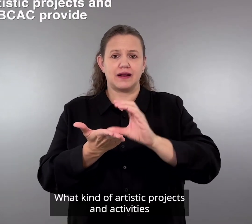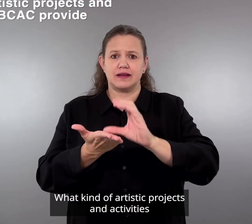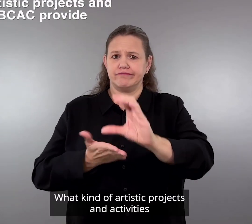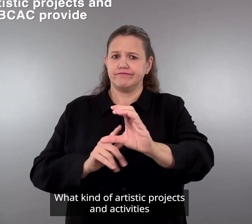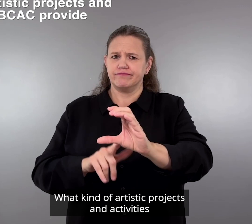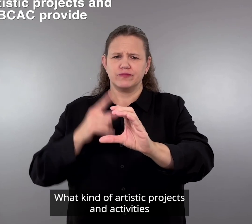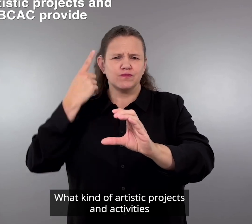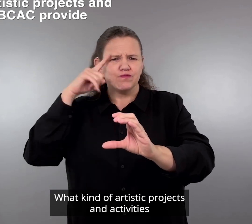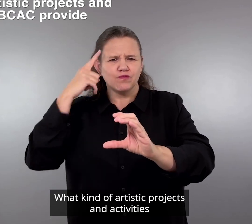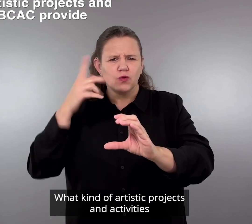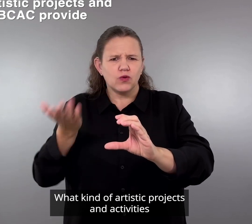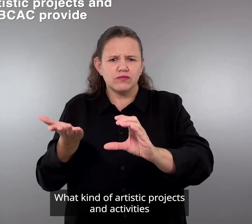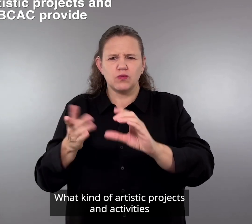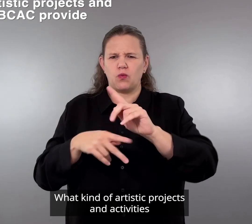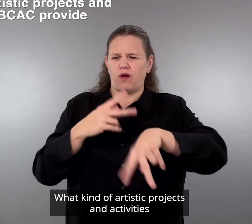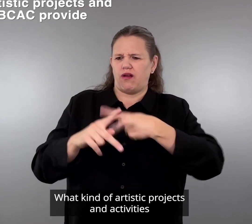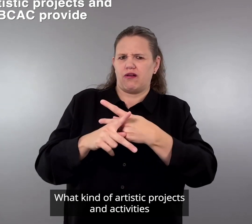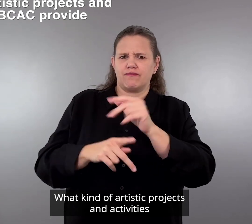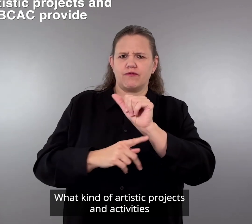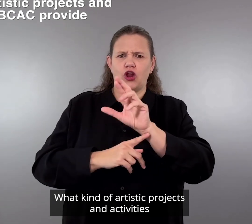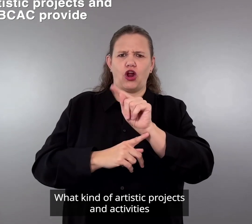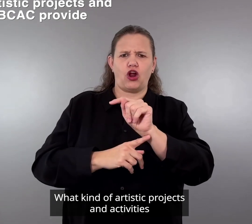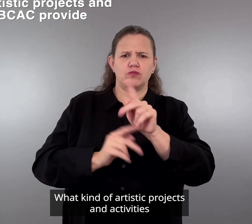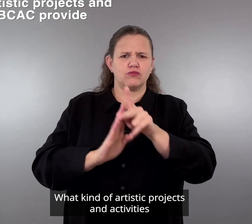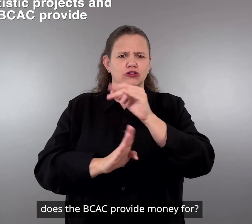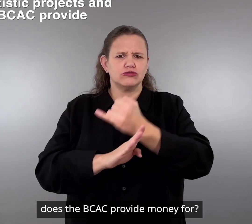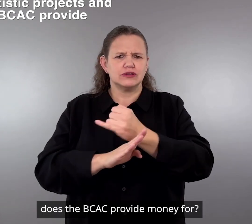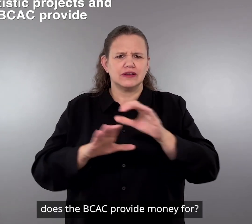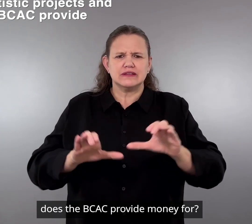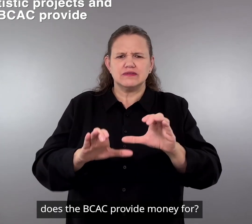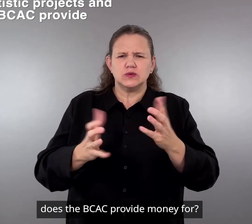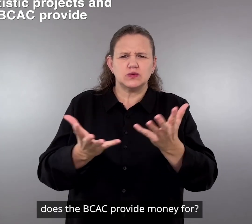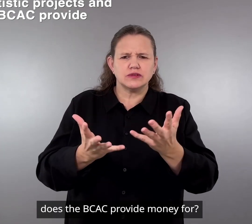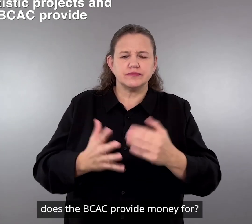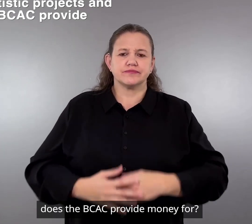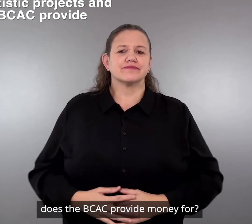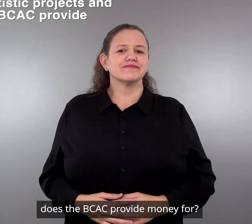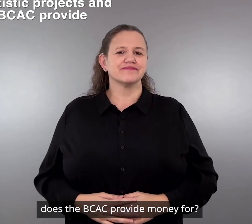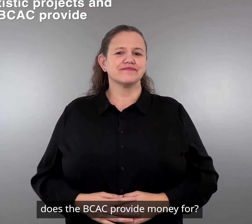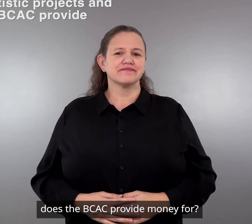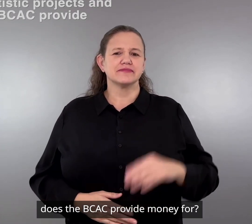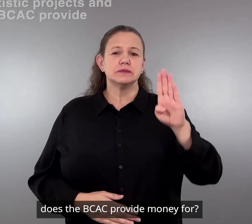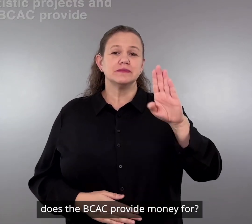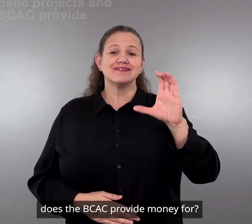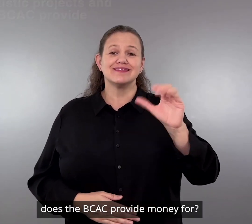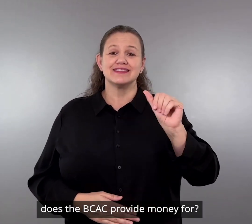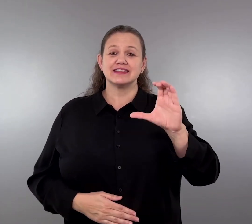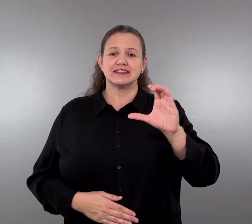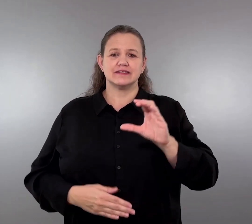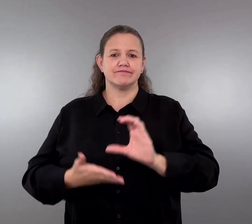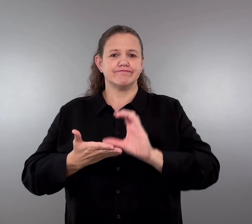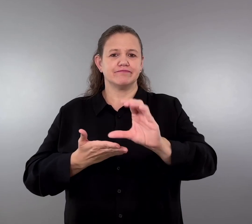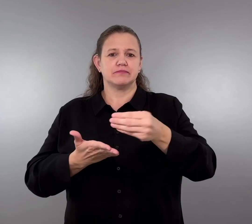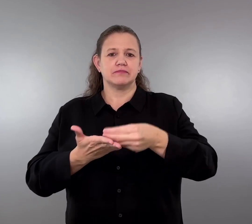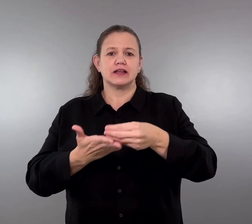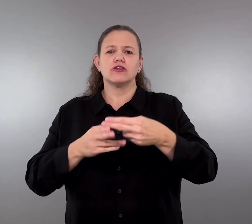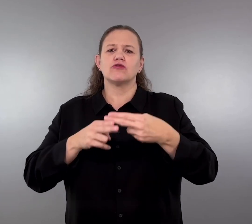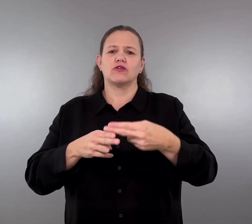What kind of artistic projects and activities does the BCAC provide money for? The